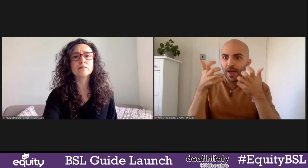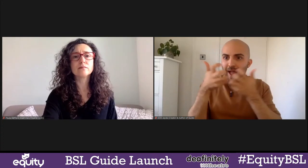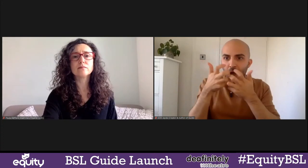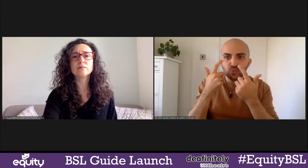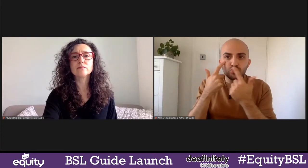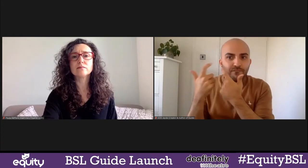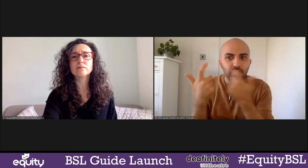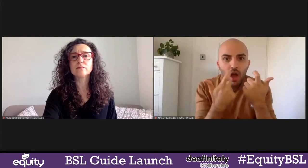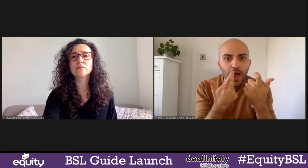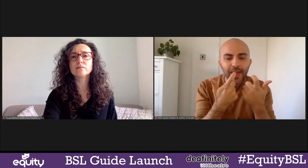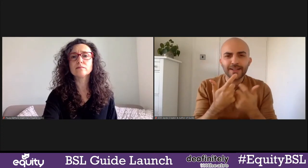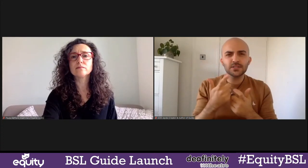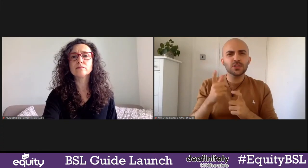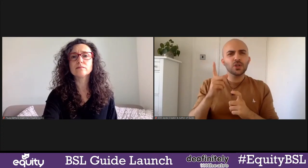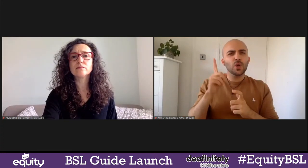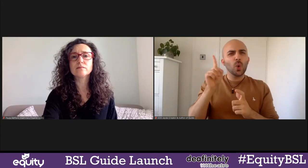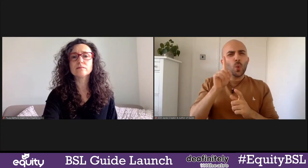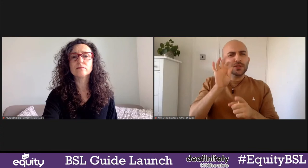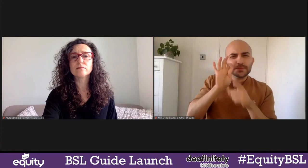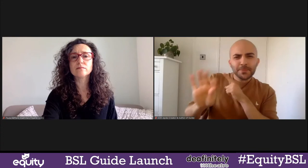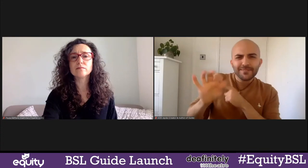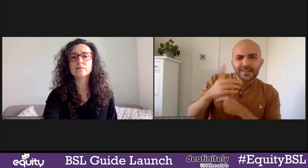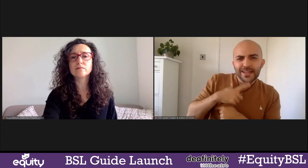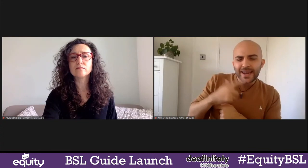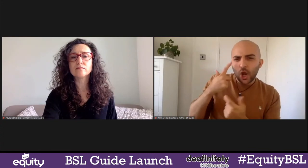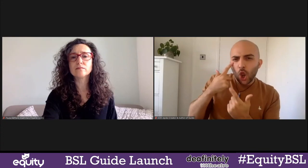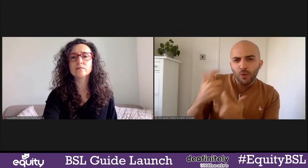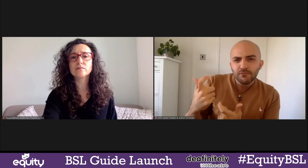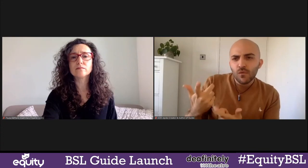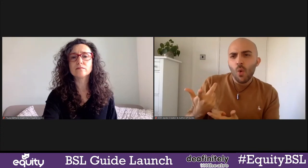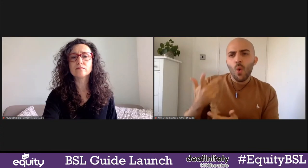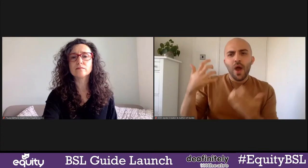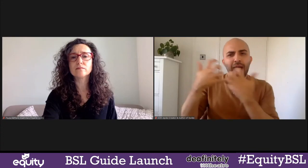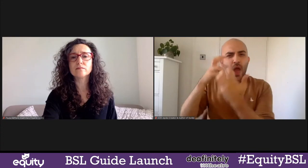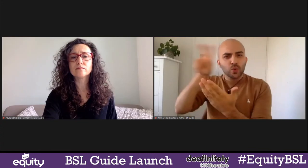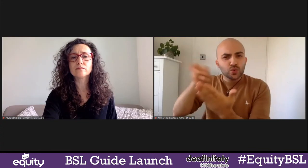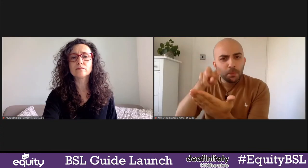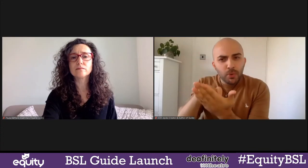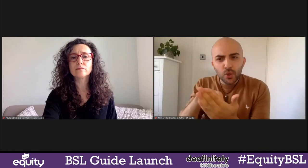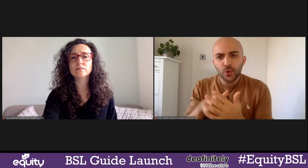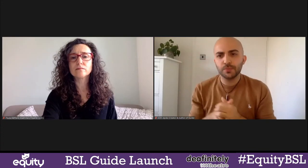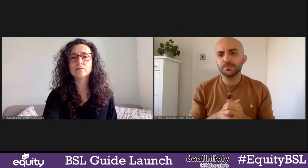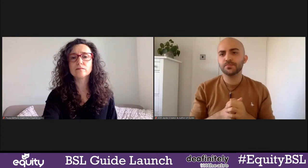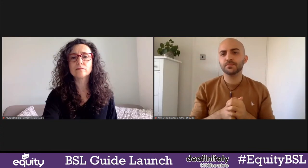Also interpreters, how to find them, what you're specifically looking for,